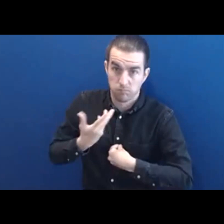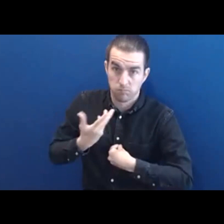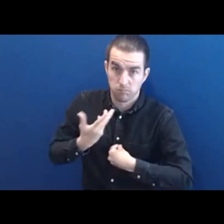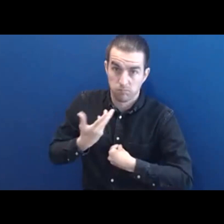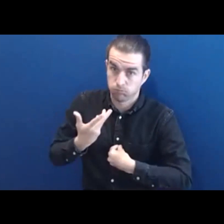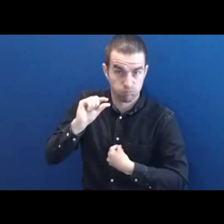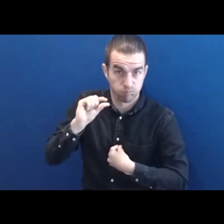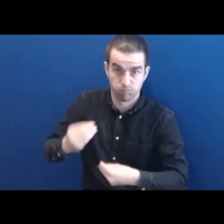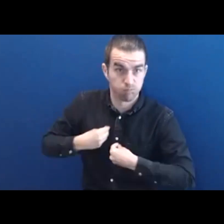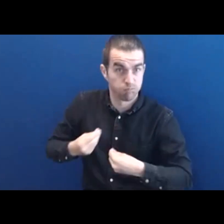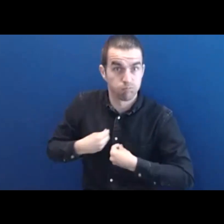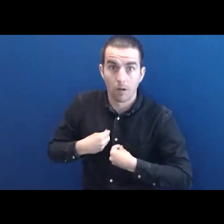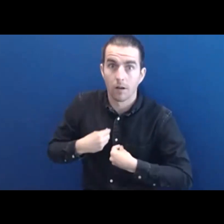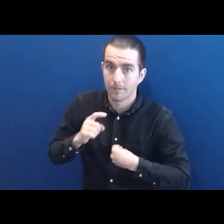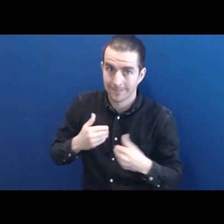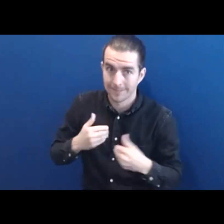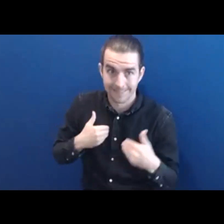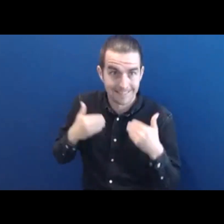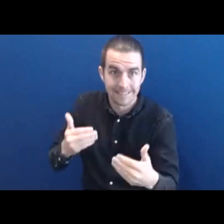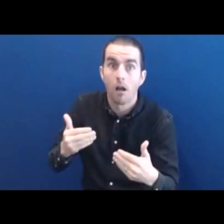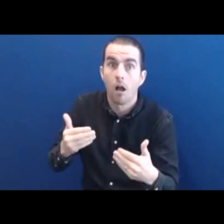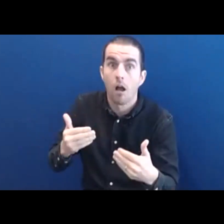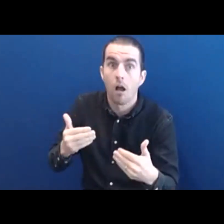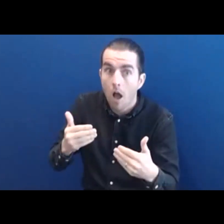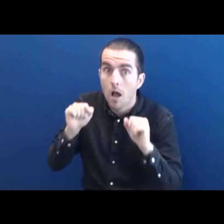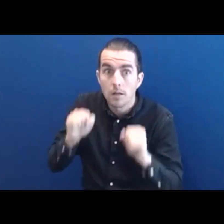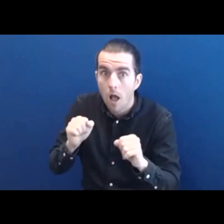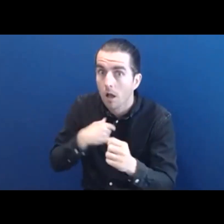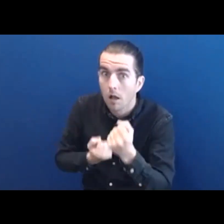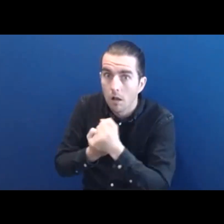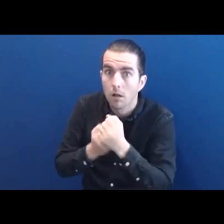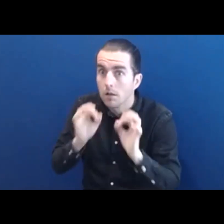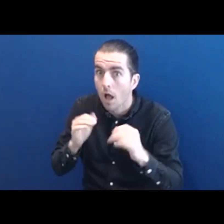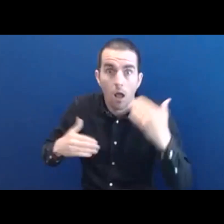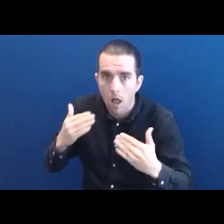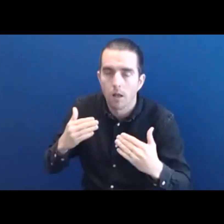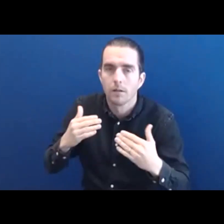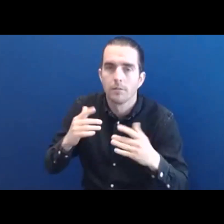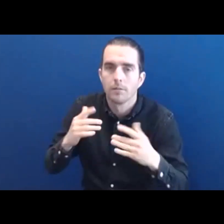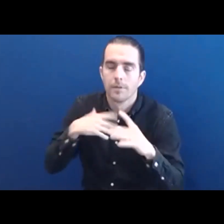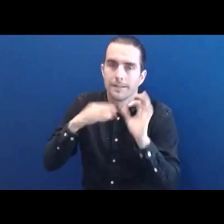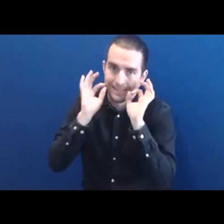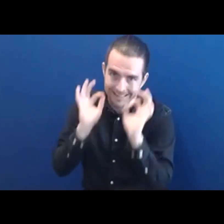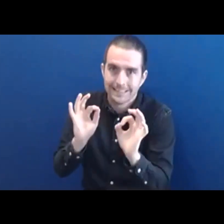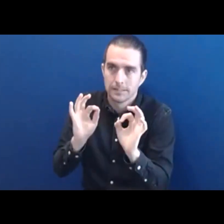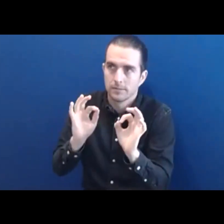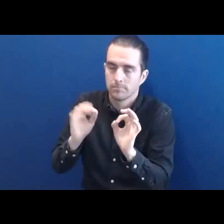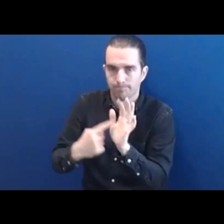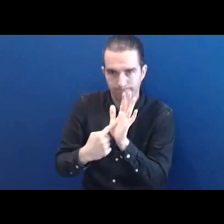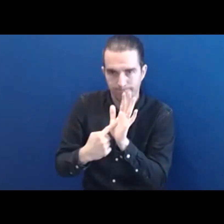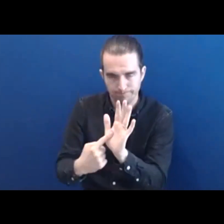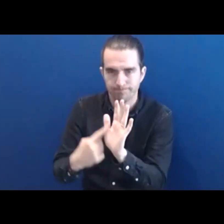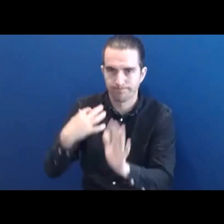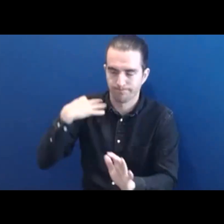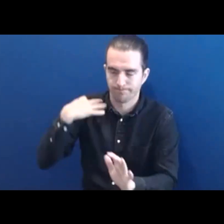of person with disabilities. So it's actually all human rights of all person with disabilities in that